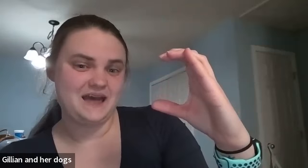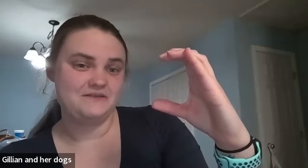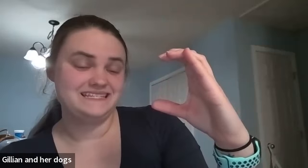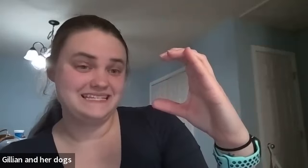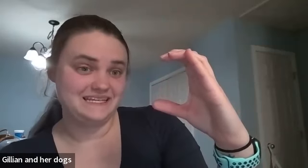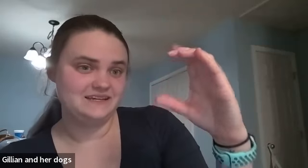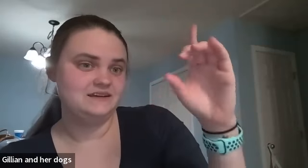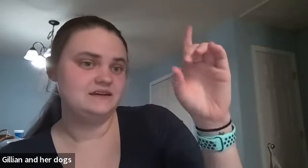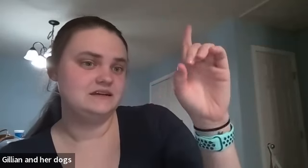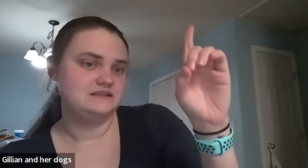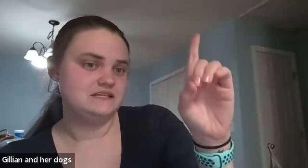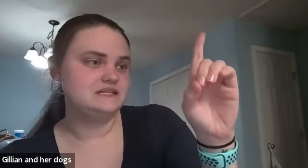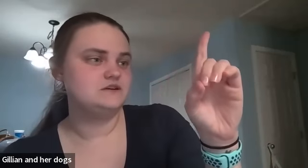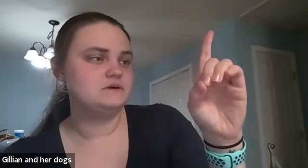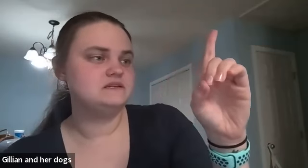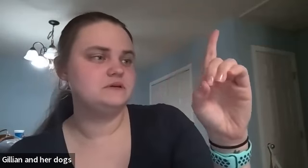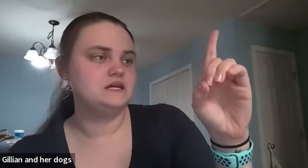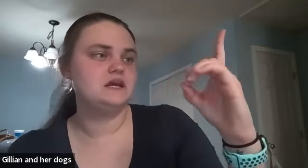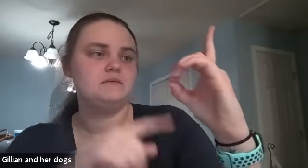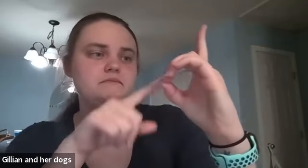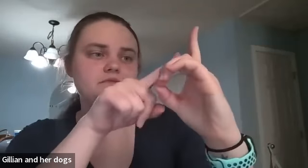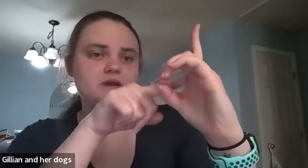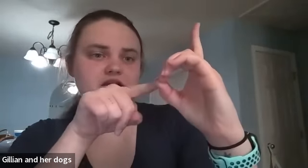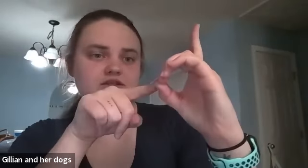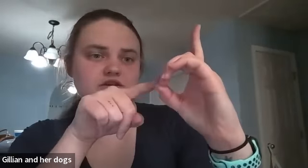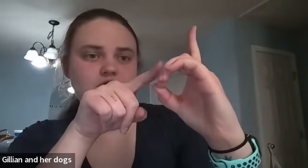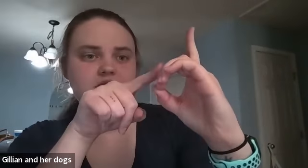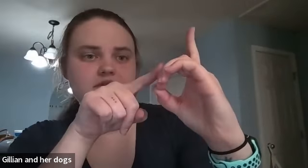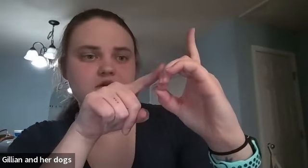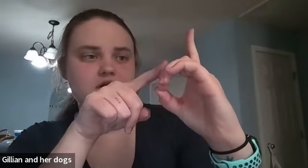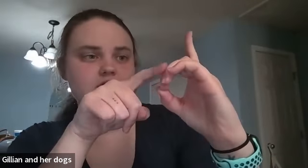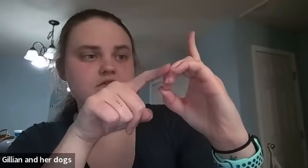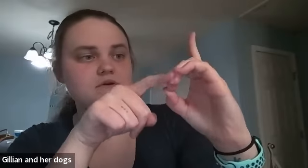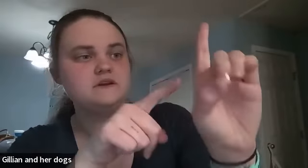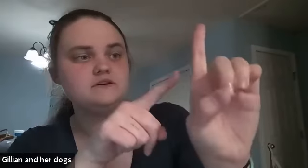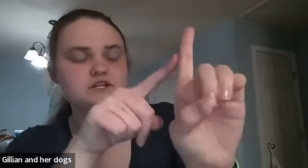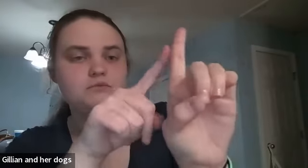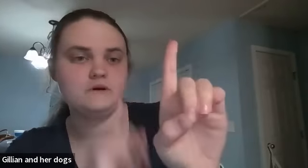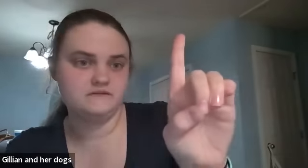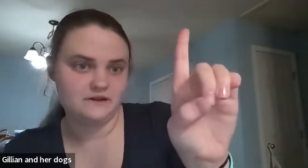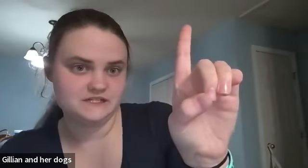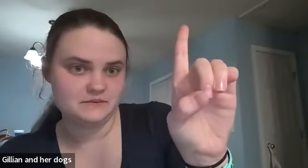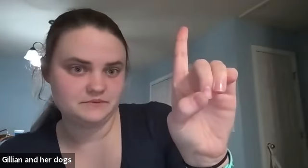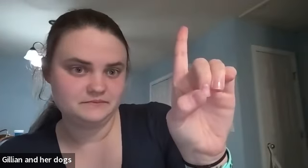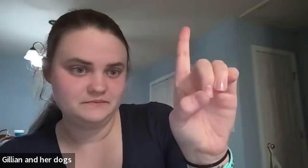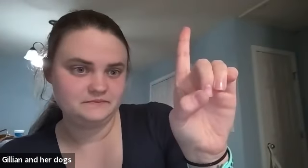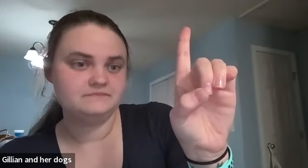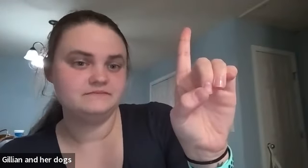have D. D is going to be, you're making a circle with your other 3 fingers and your pointer fingers up.